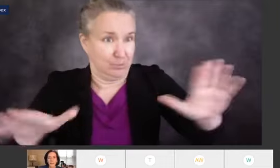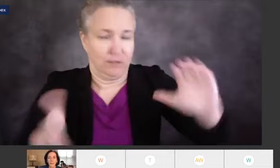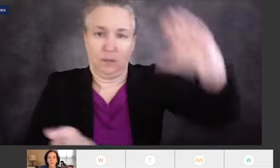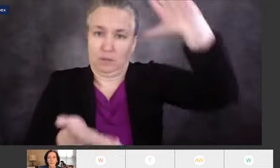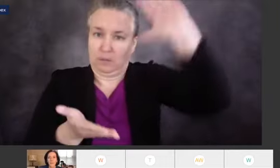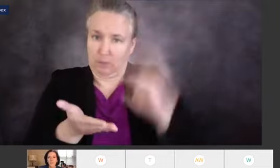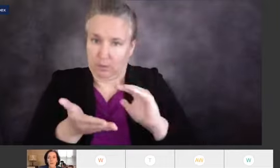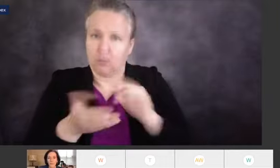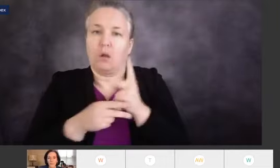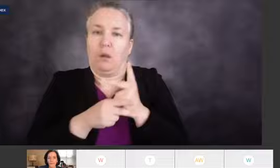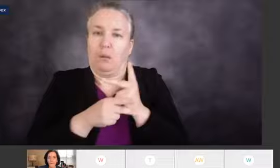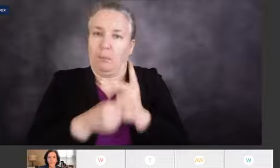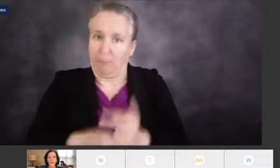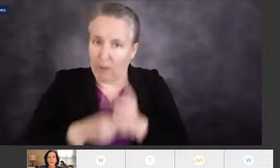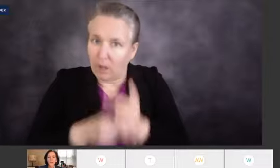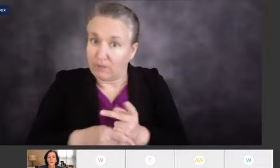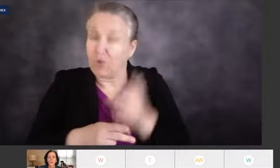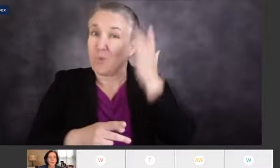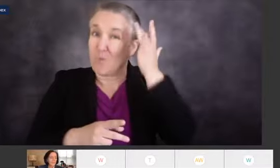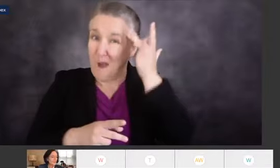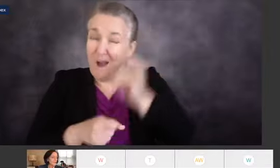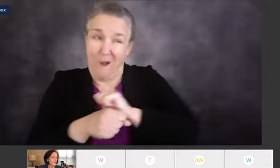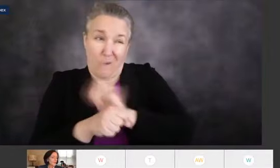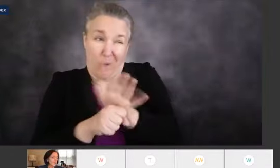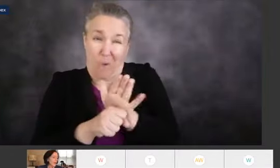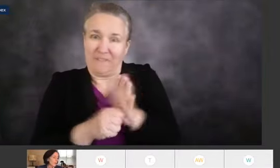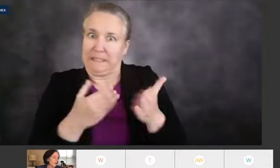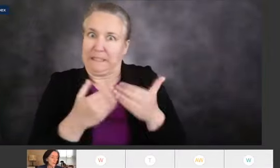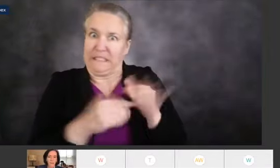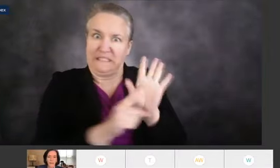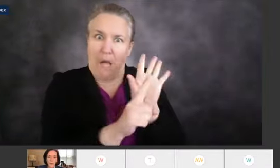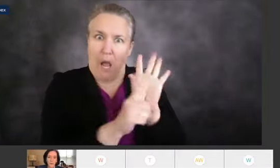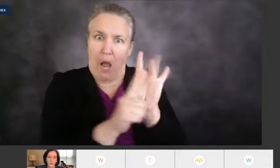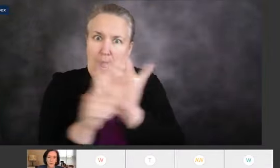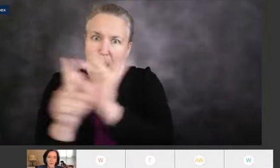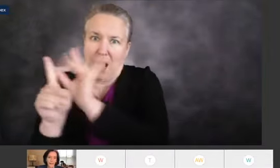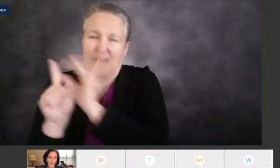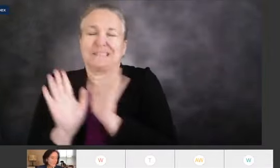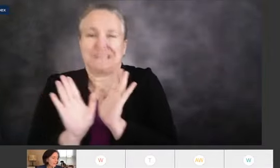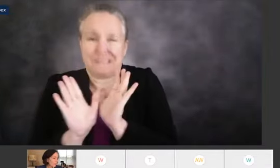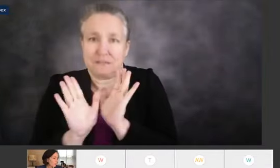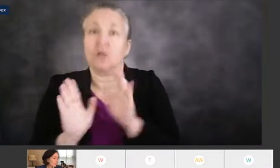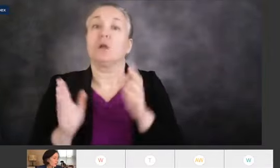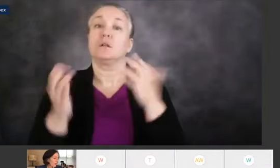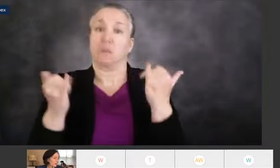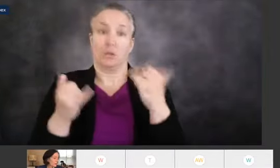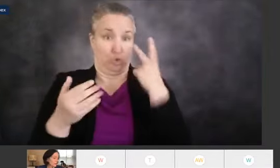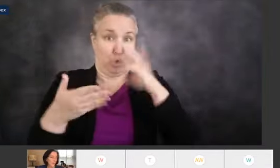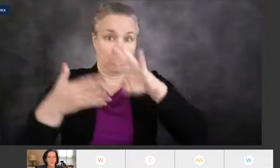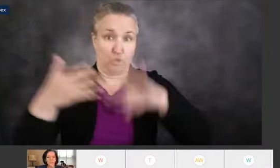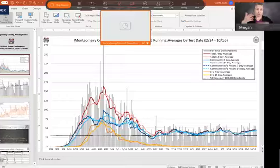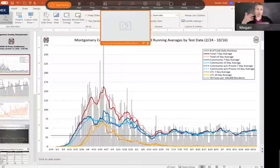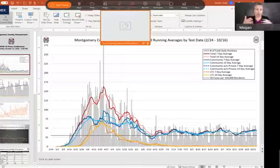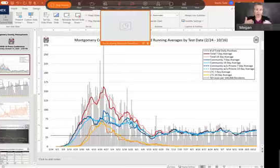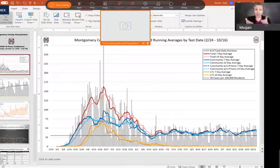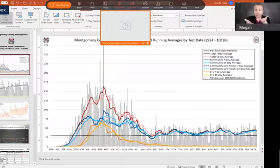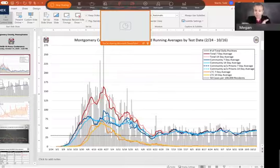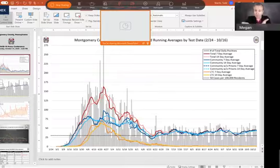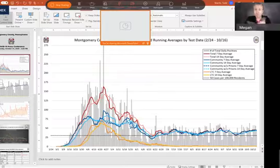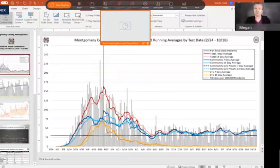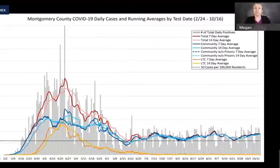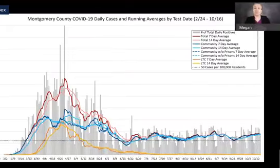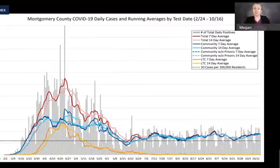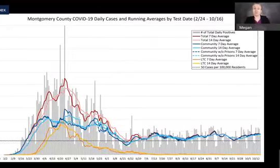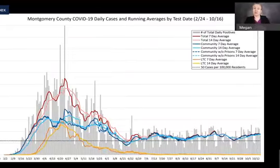very contagious virus. So let's take a look at how we're doing today. We'll start with our date of